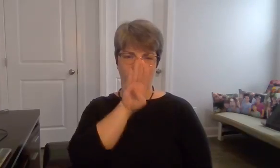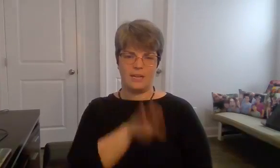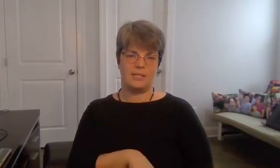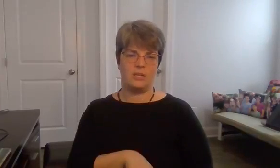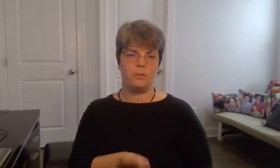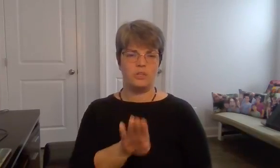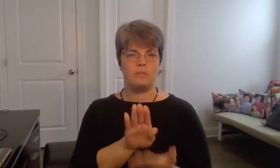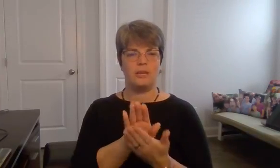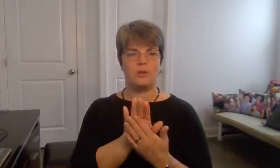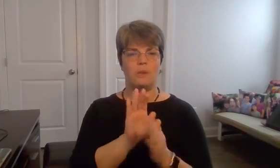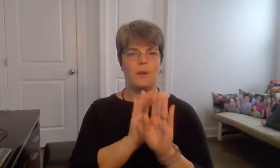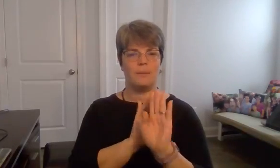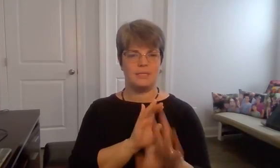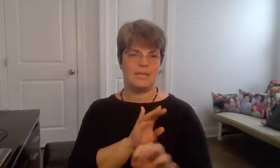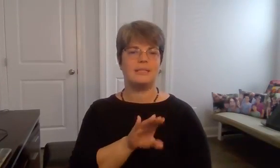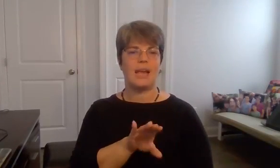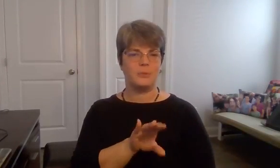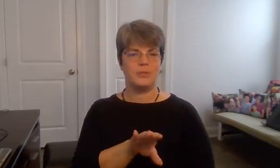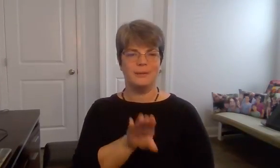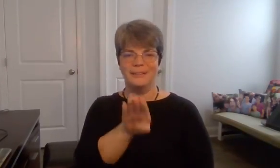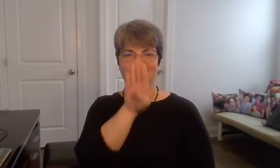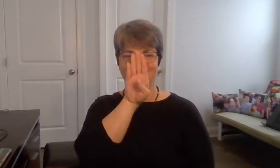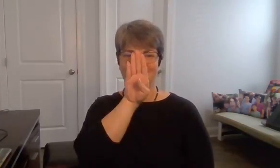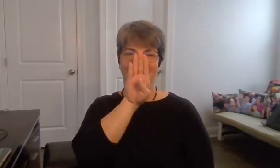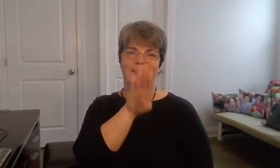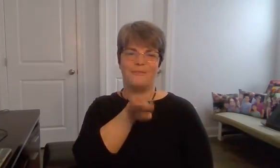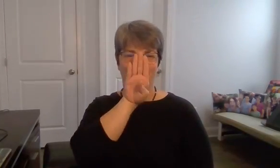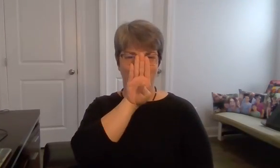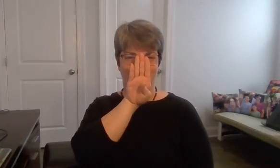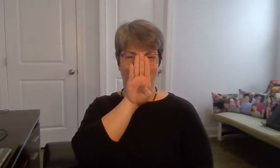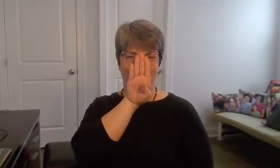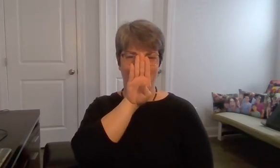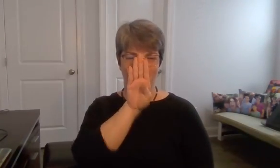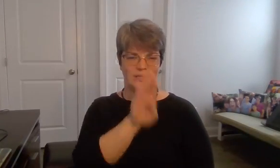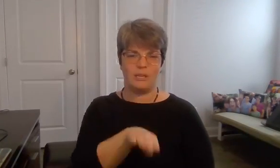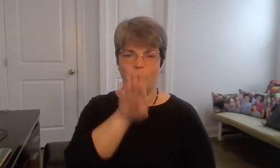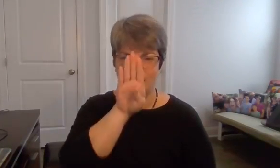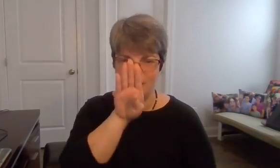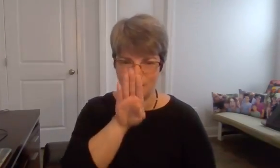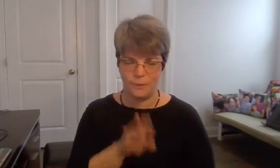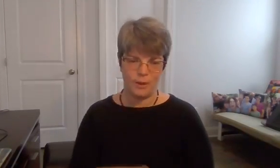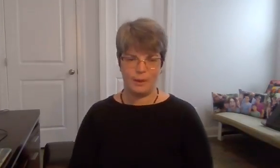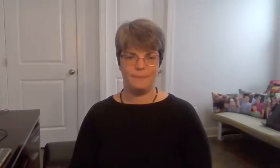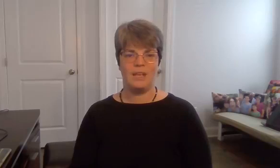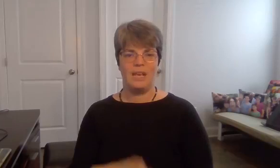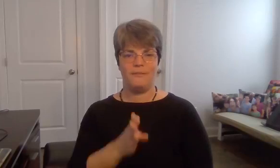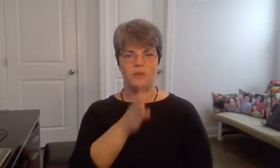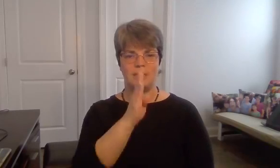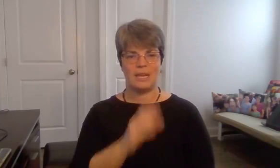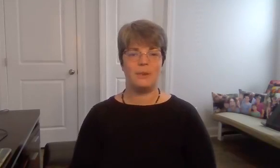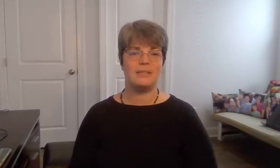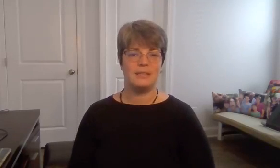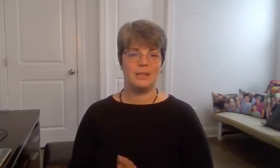Frustrated is a good one. Just make sure your palm stays out. Frustrated. It's like you're walking into a wall. If you do it sideways, it's